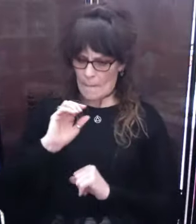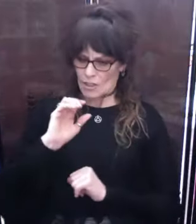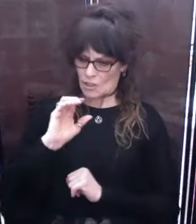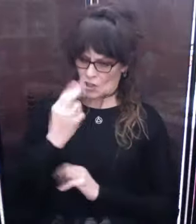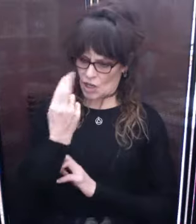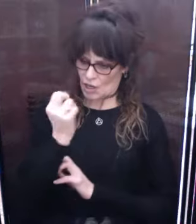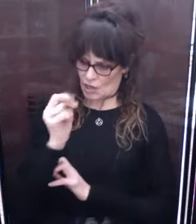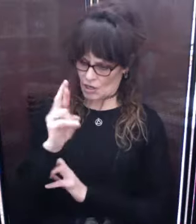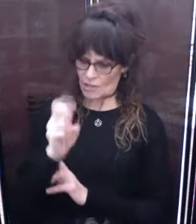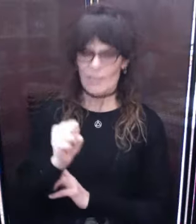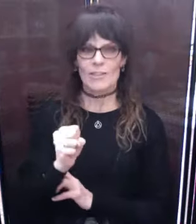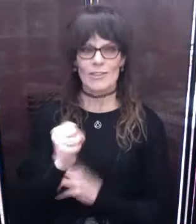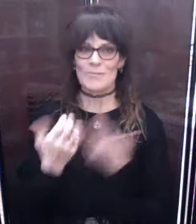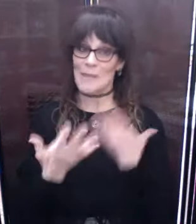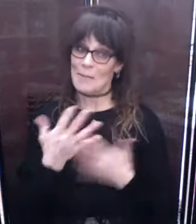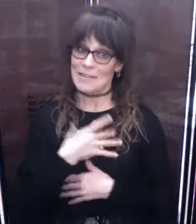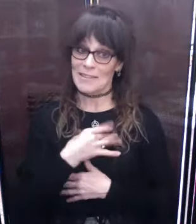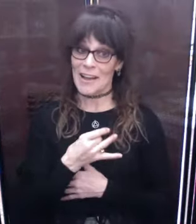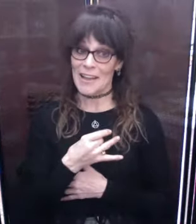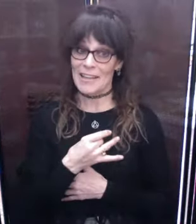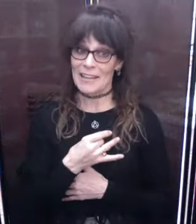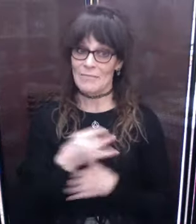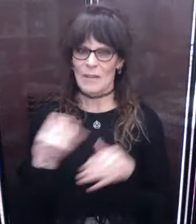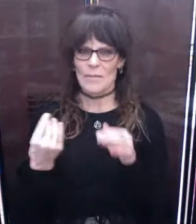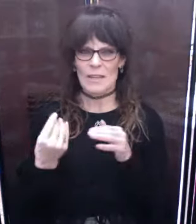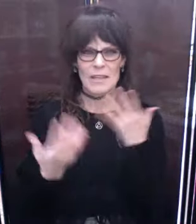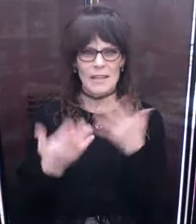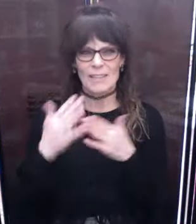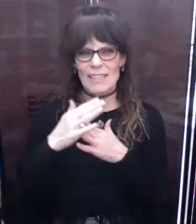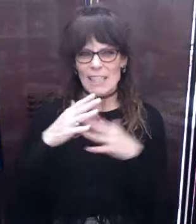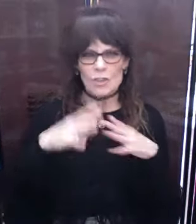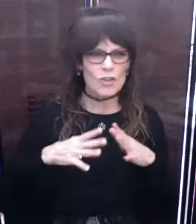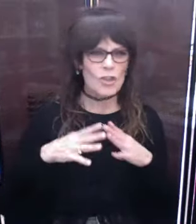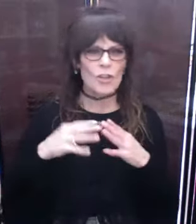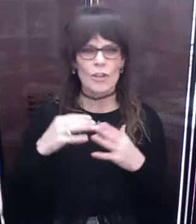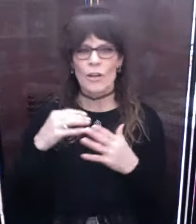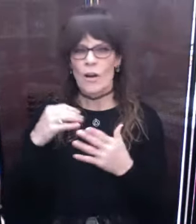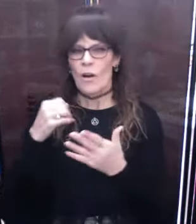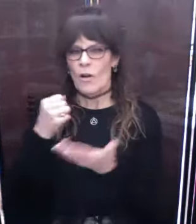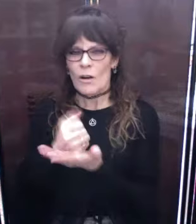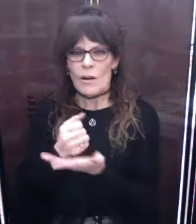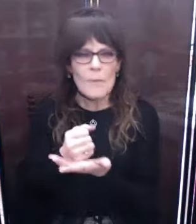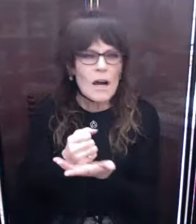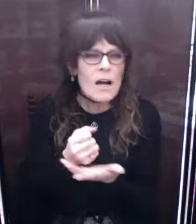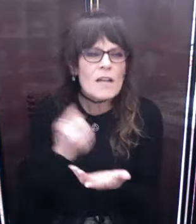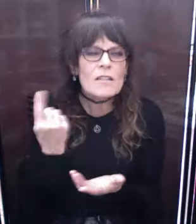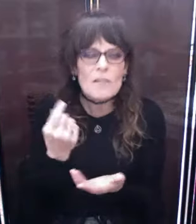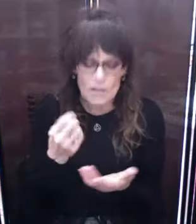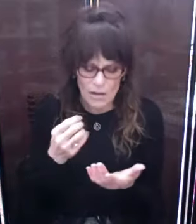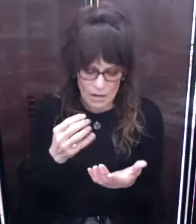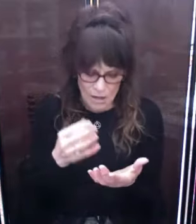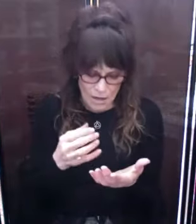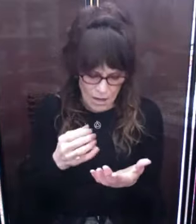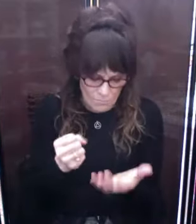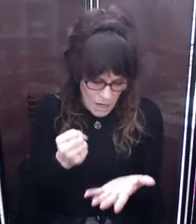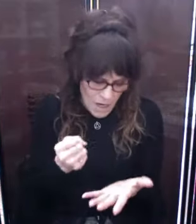She'd probably really like a souvenir T-shirt or a mug or something like that. I can't do anything to help her right now. She's in